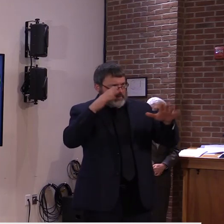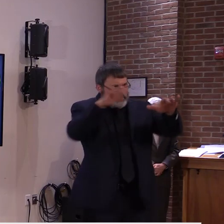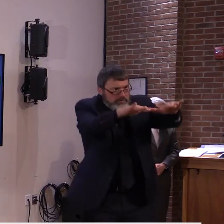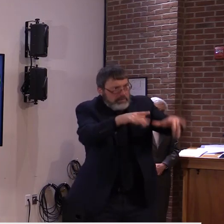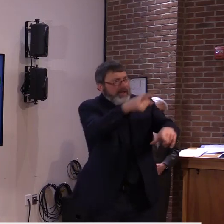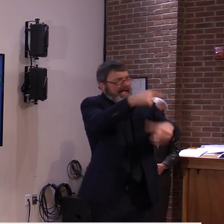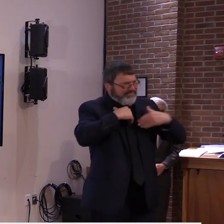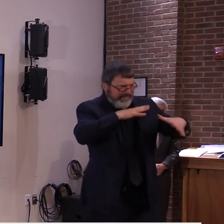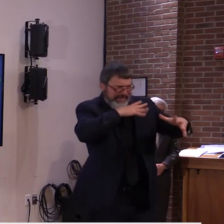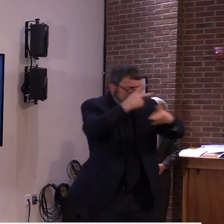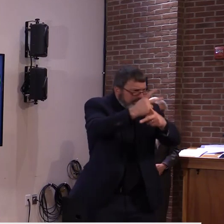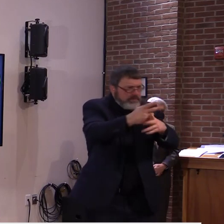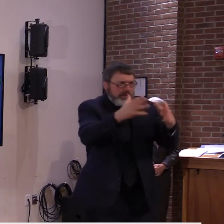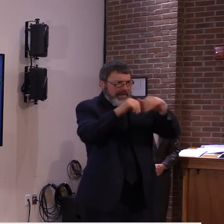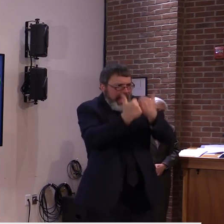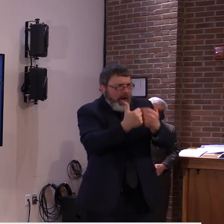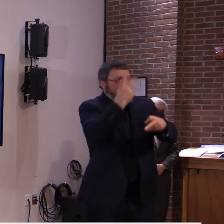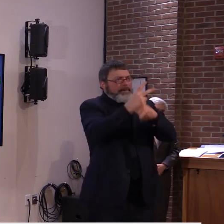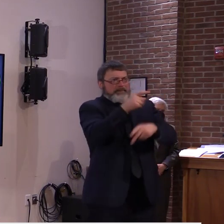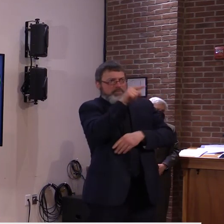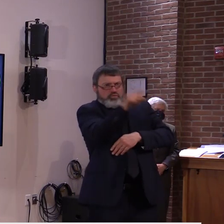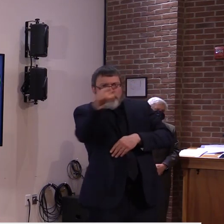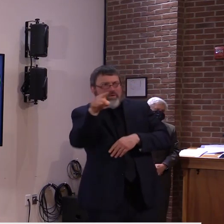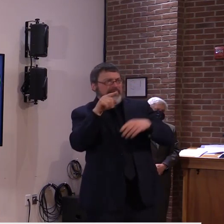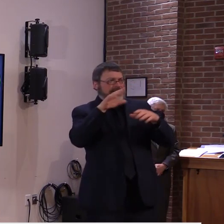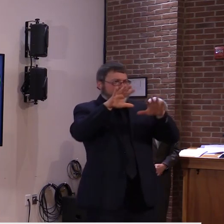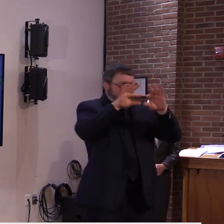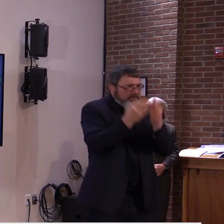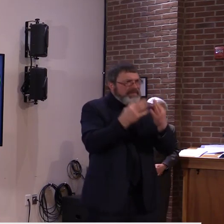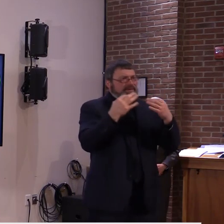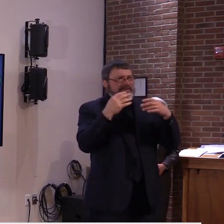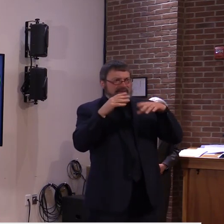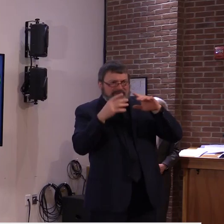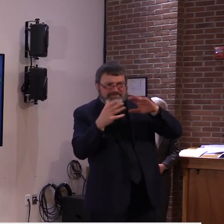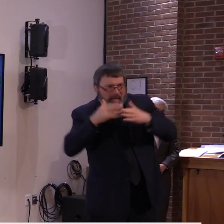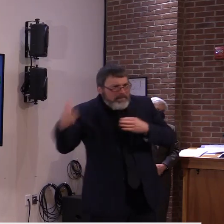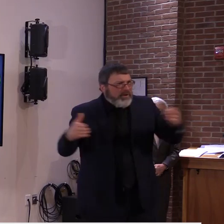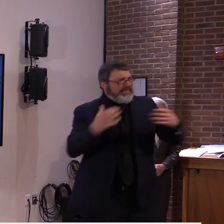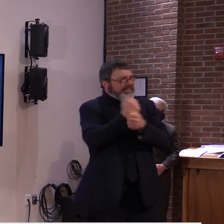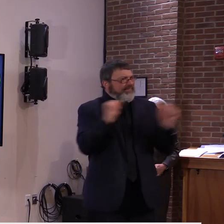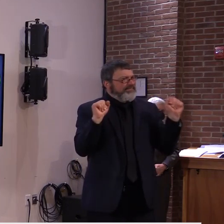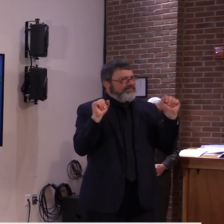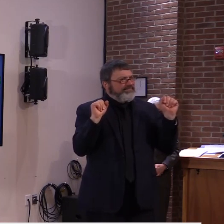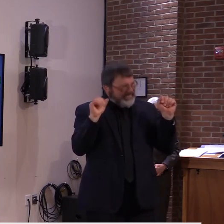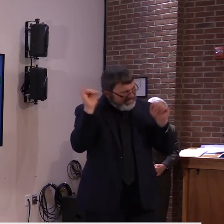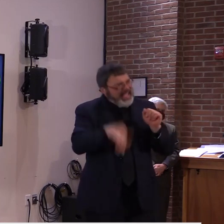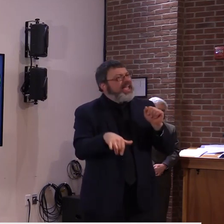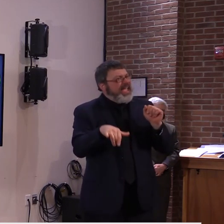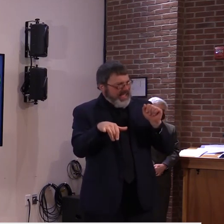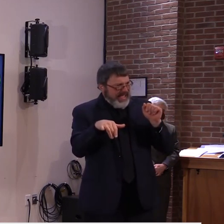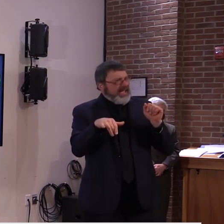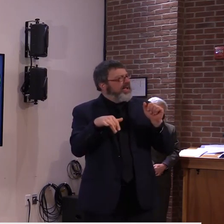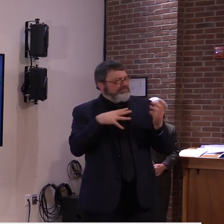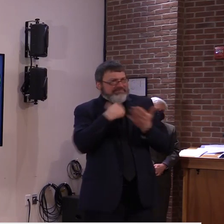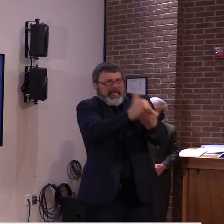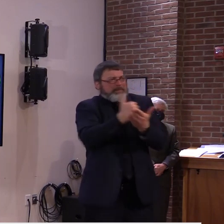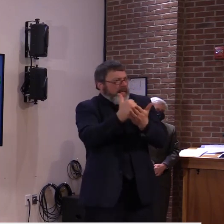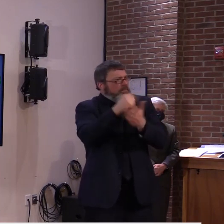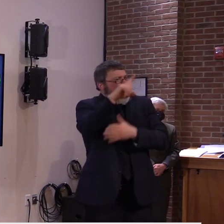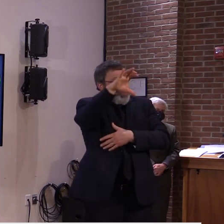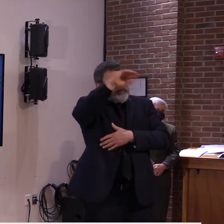quickly, and make sure they get tested. If we fail to do these things, it will only allow the virus to spread more